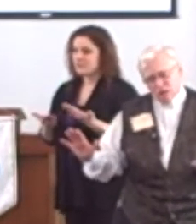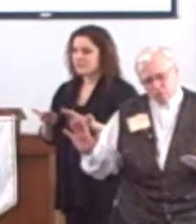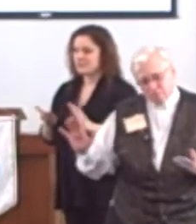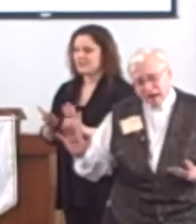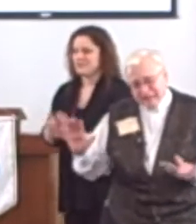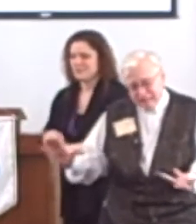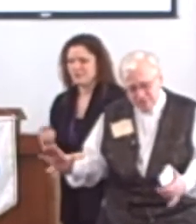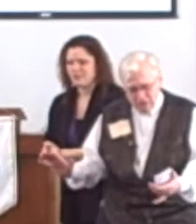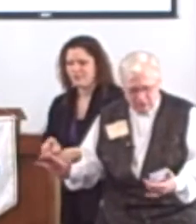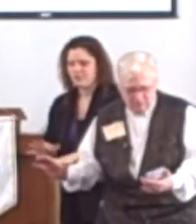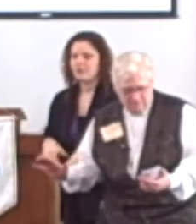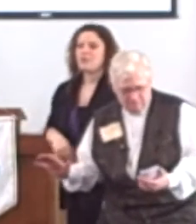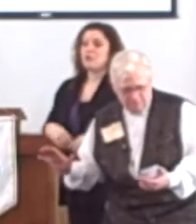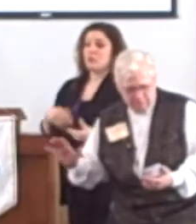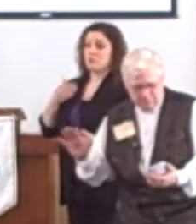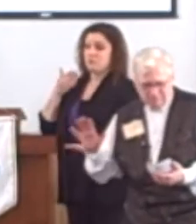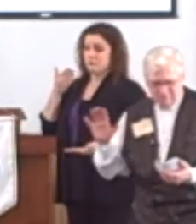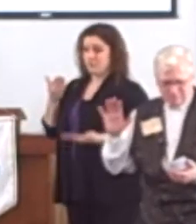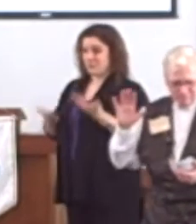it's going to be hard, we might even